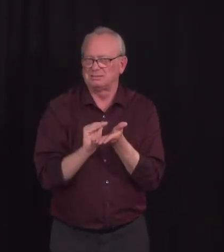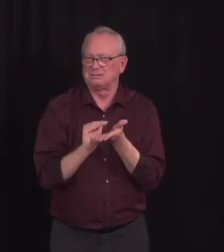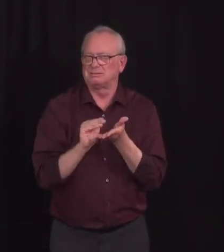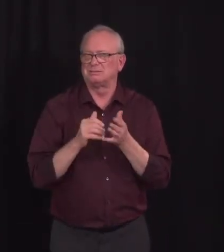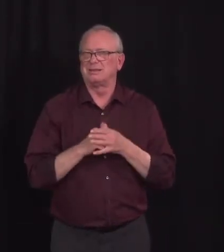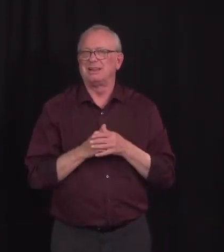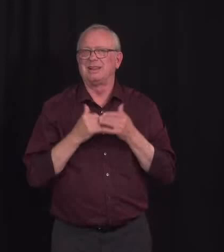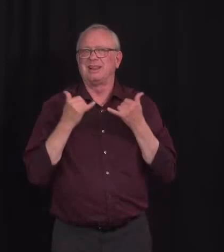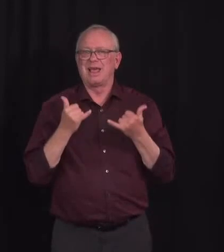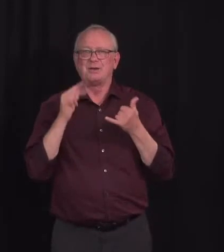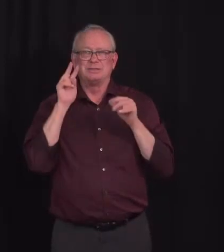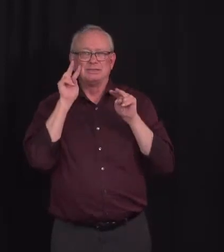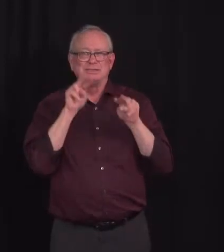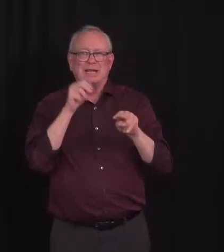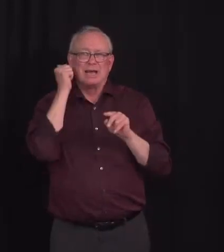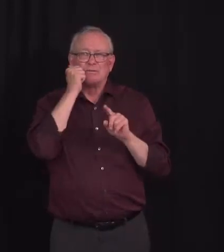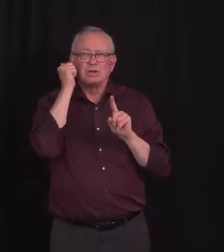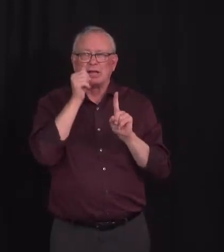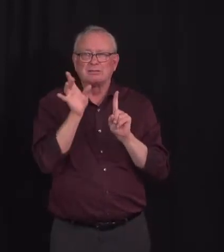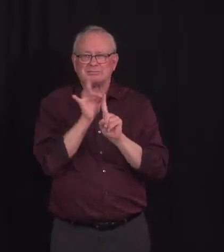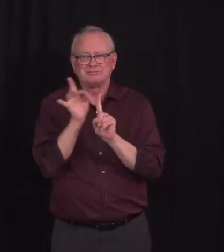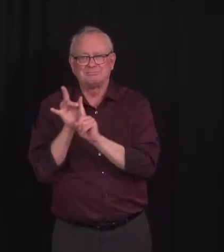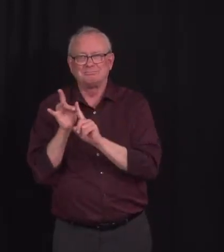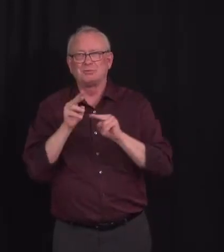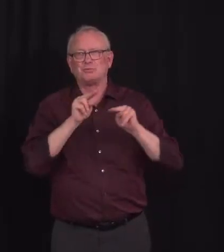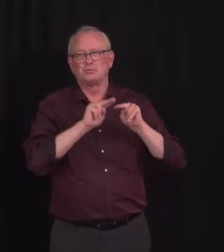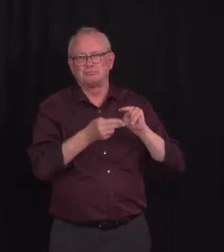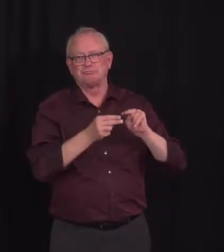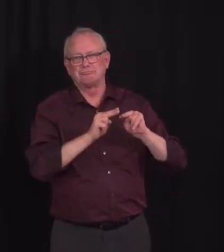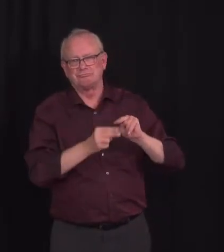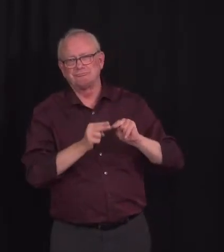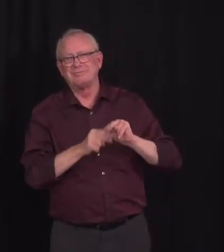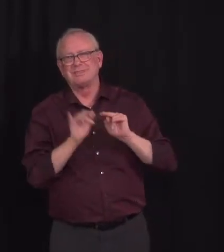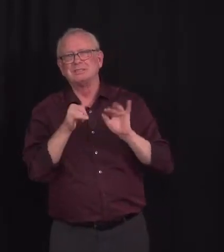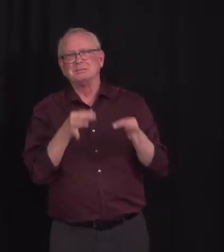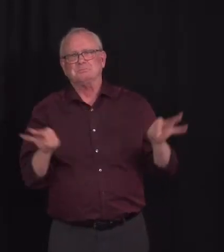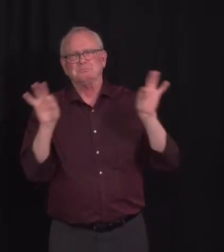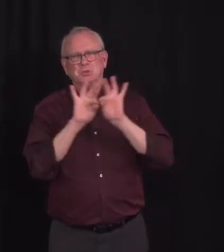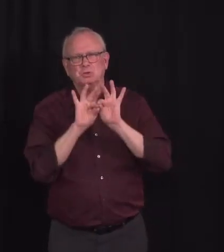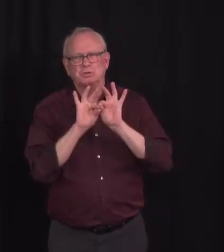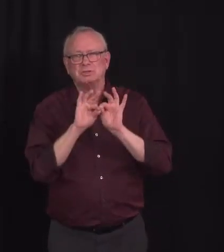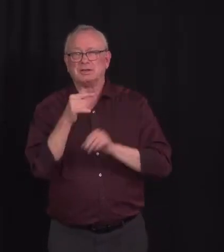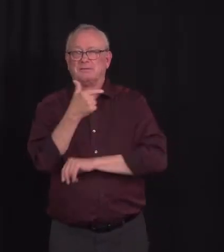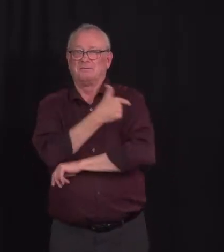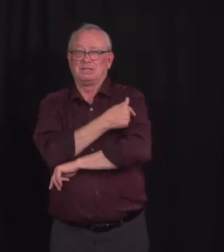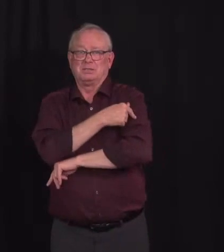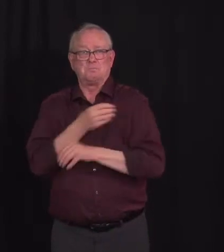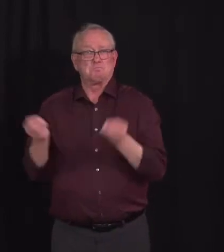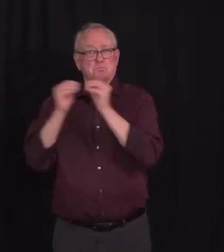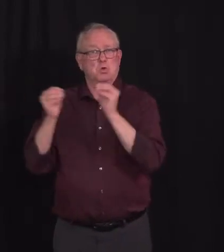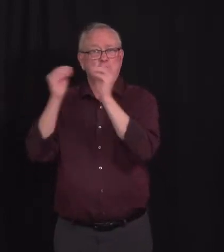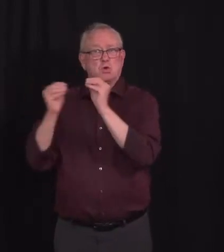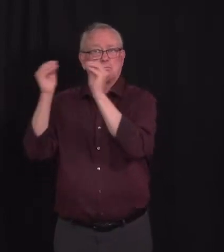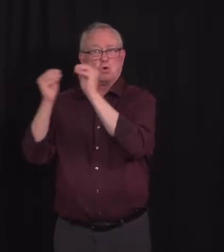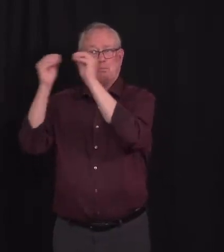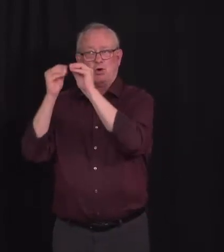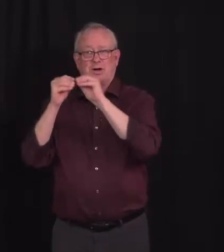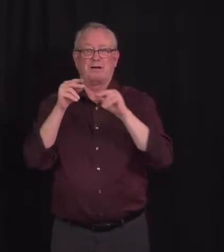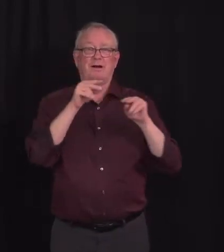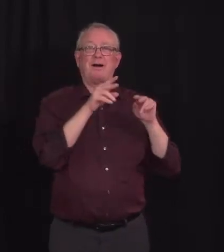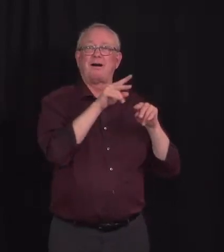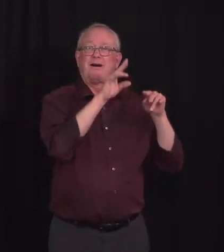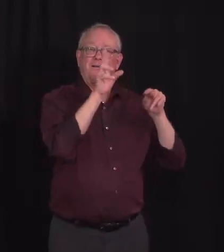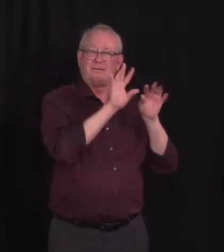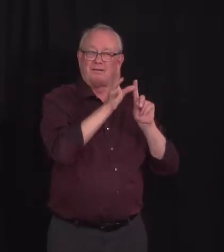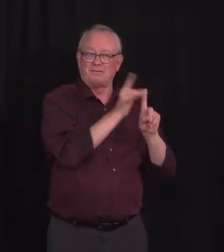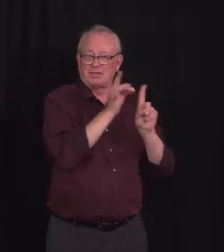critical part of success, as well as our overall vaccination rates rising. And so, again, those things were embedded, and we wanted